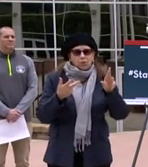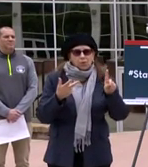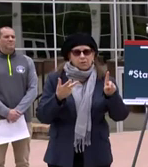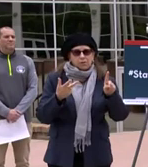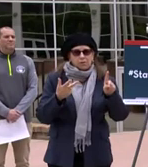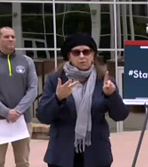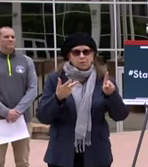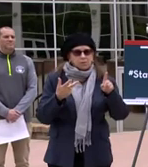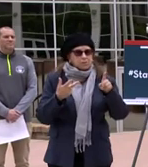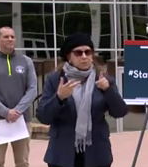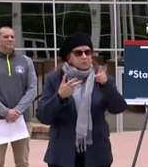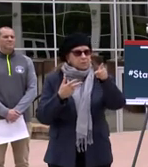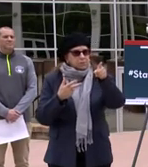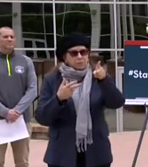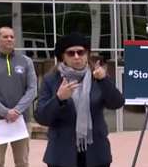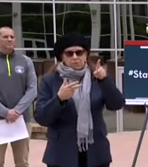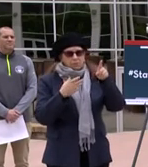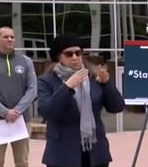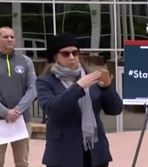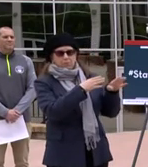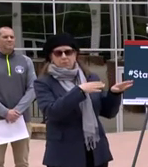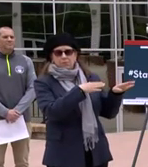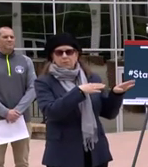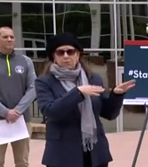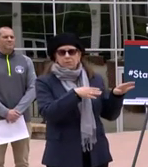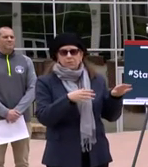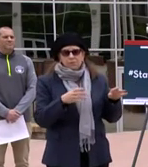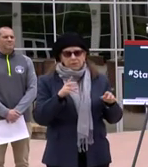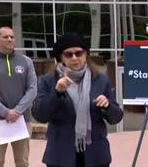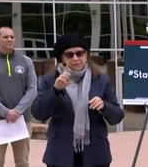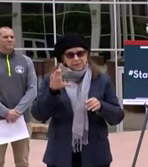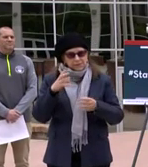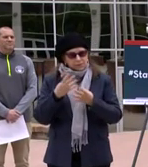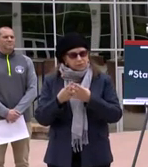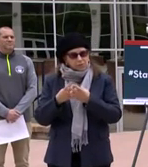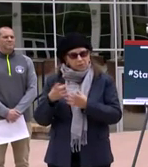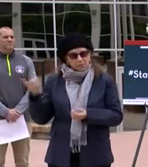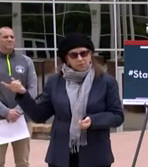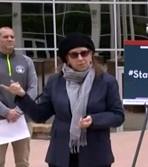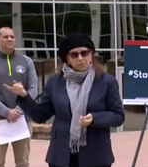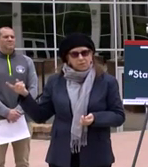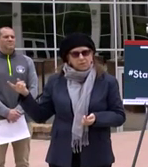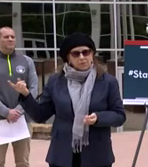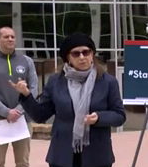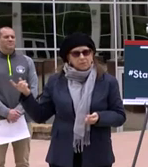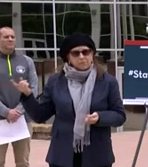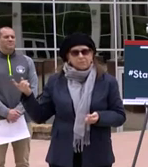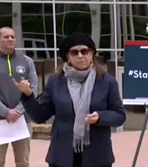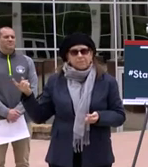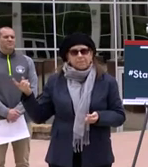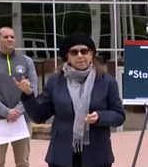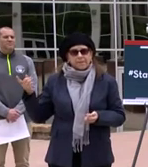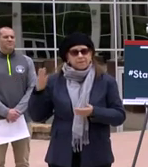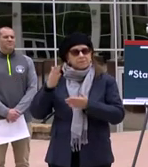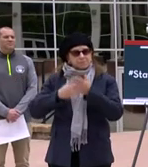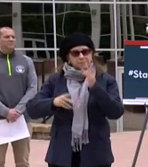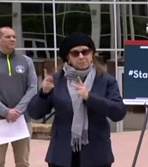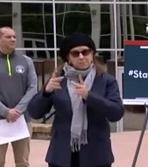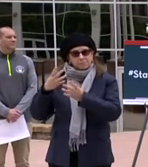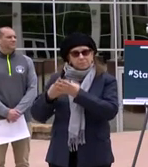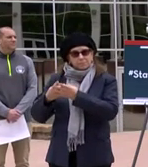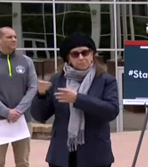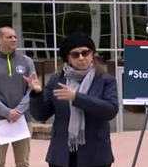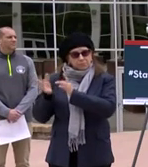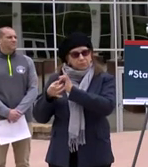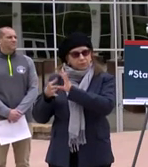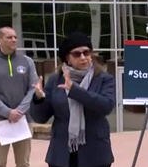sentenced misdemeanants in the D.C. jail. Do you think any or most or some misdemeanant serving sentences should be released? I'm really not sure